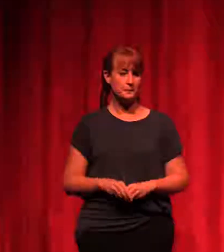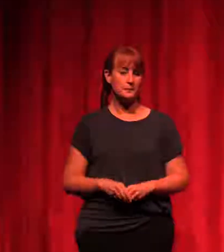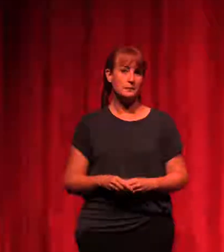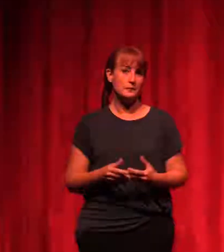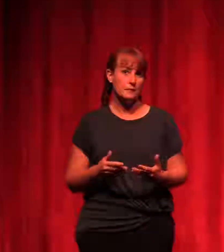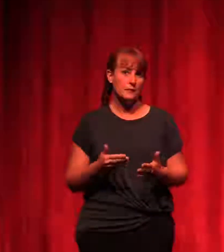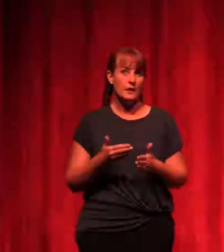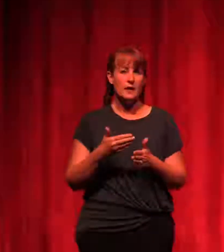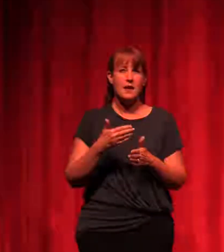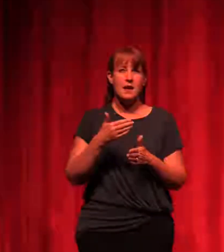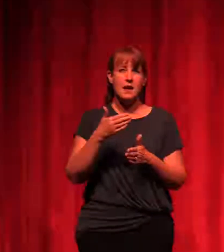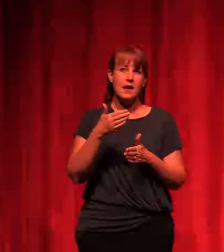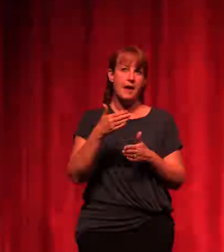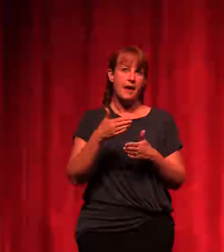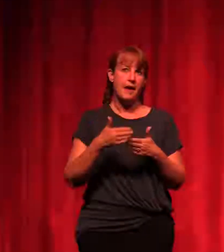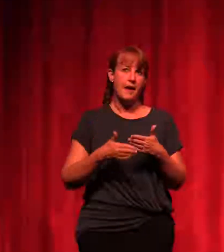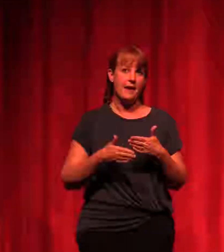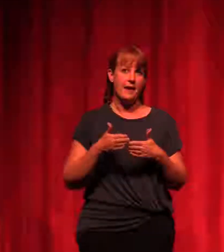The end of